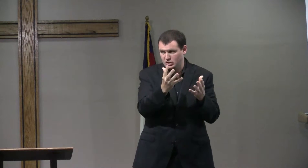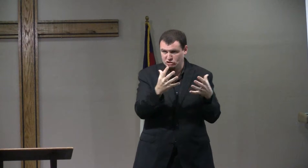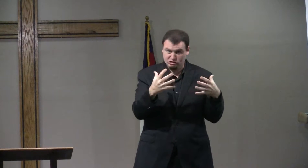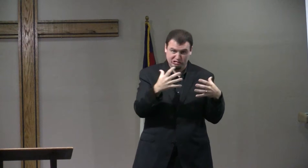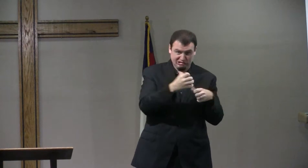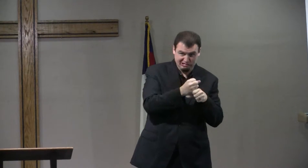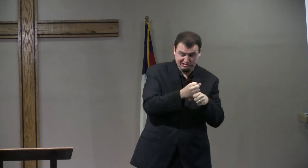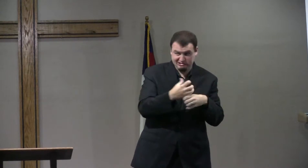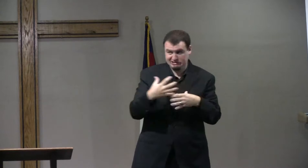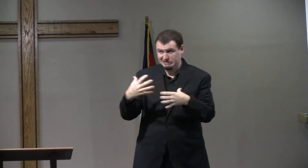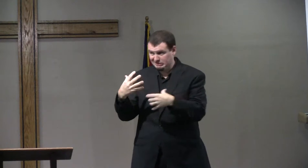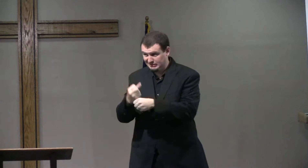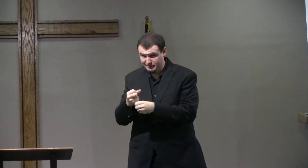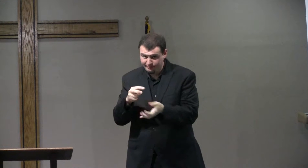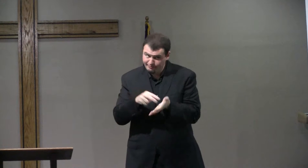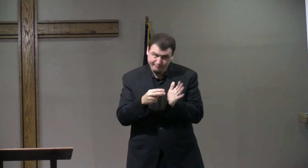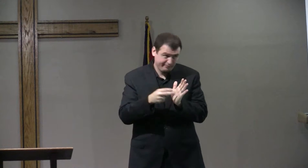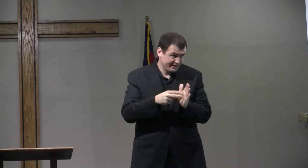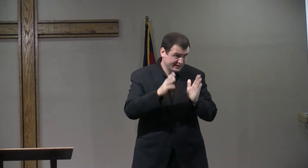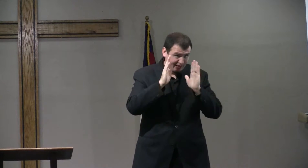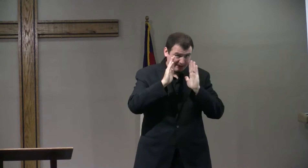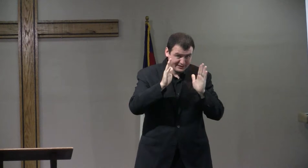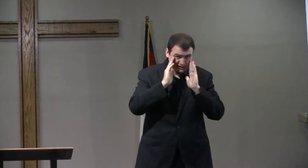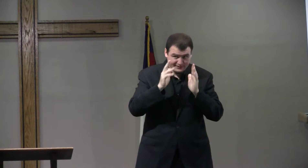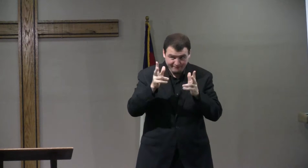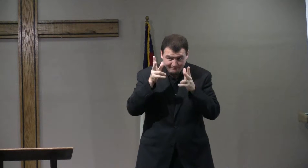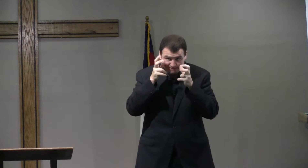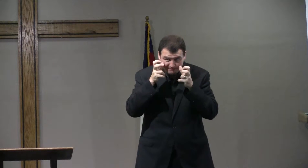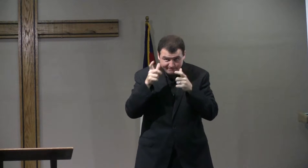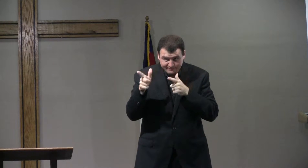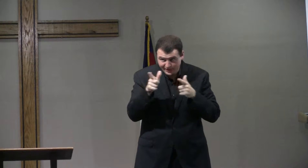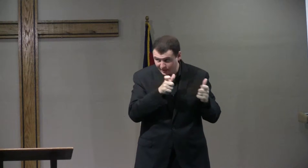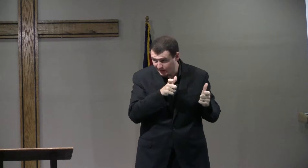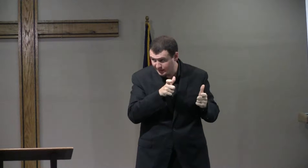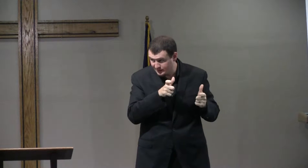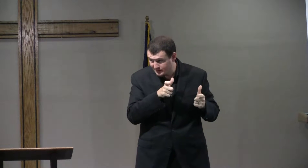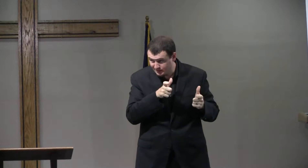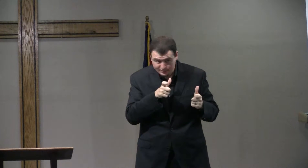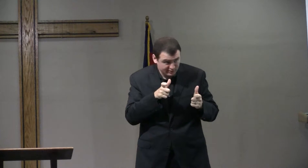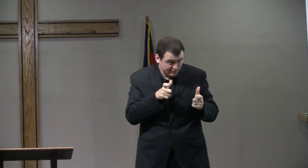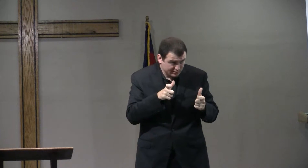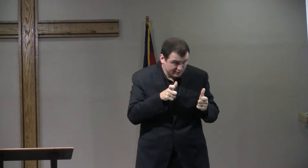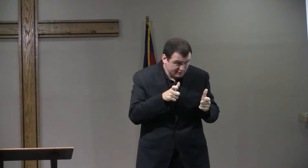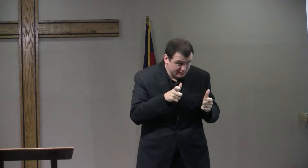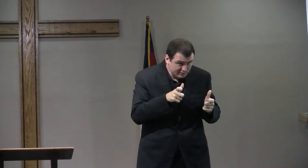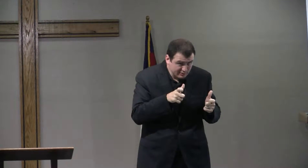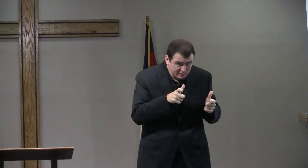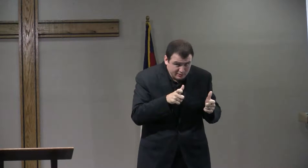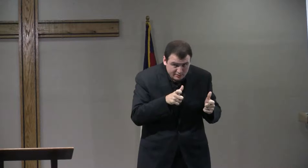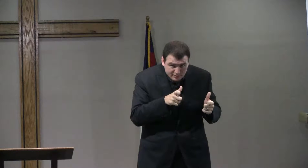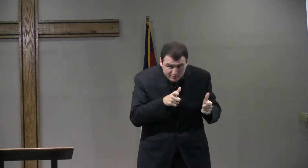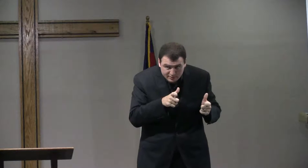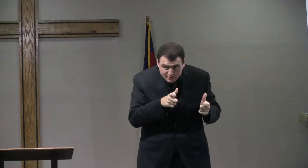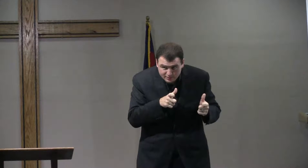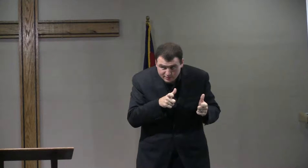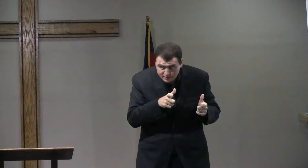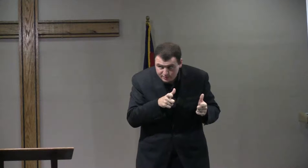2 parts, which means there will be a lot more information in the 2 parts. So make sure you're ready to pay attention real